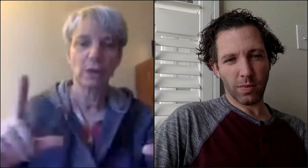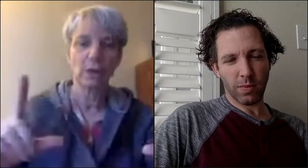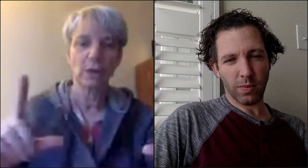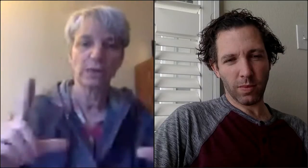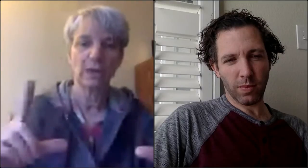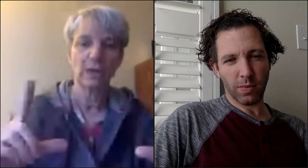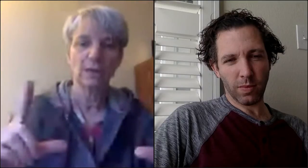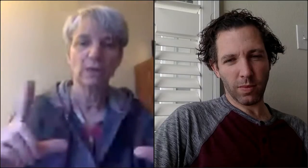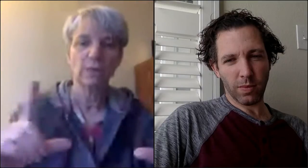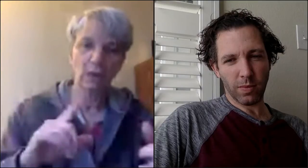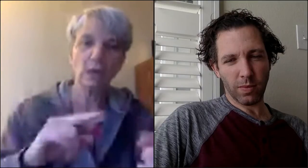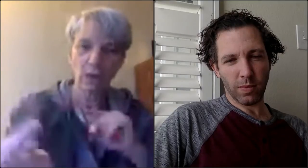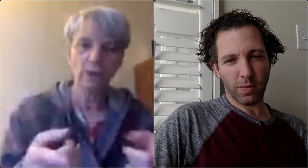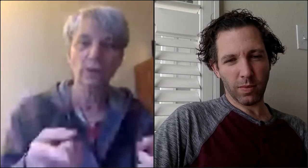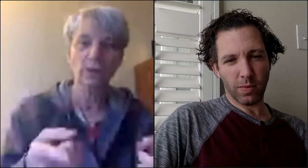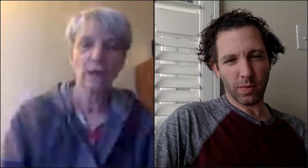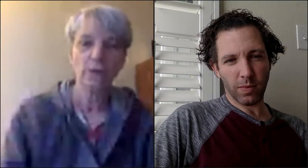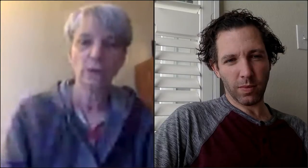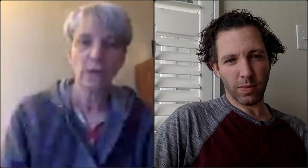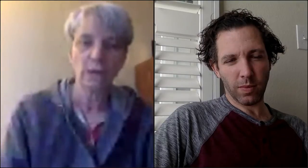primarily seeing each other on the screen.